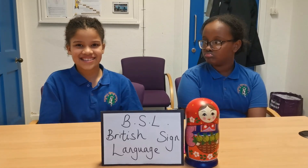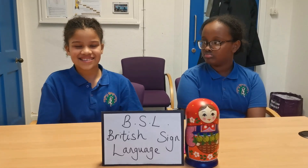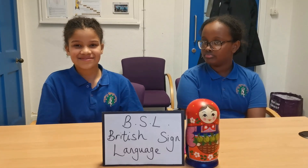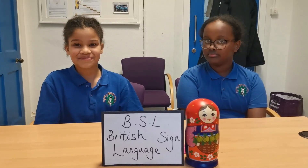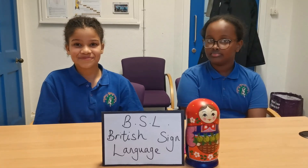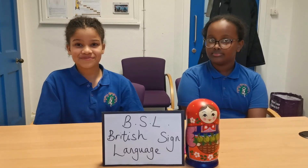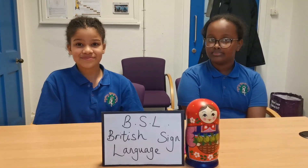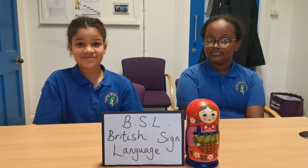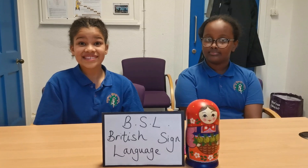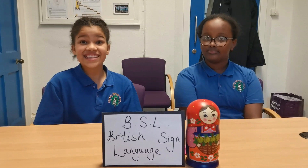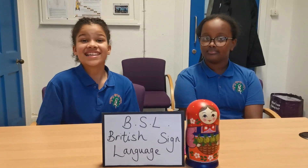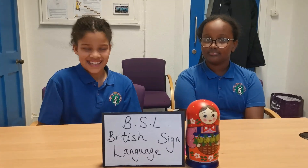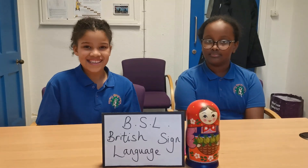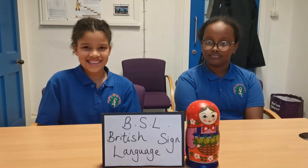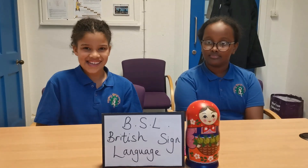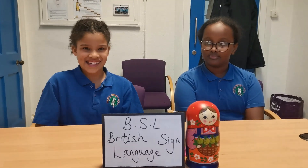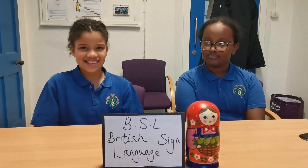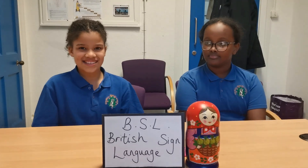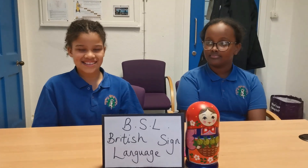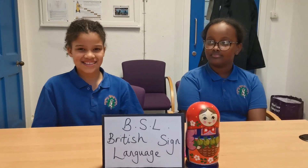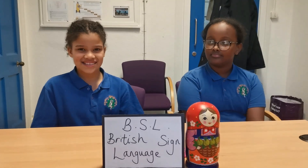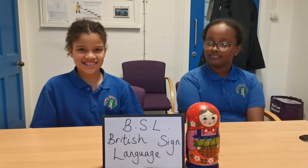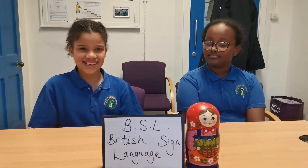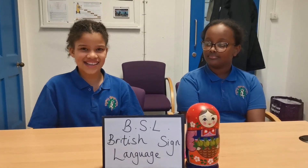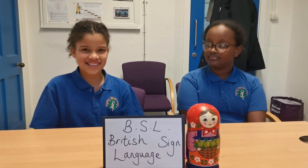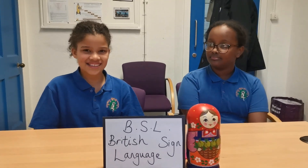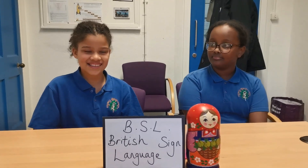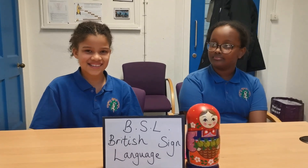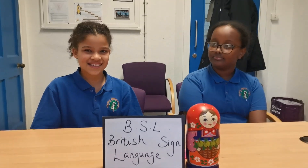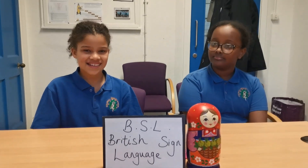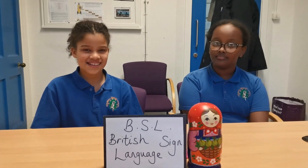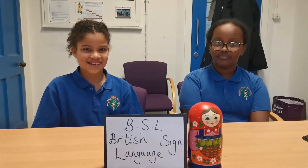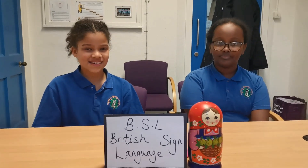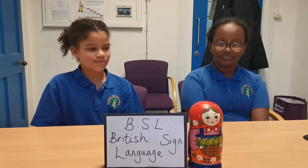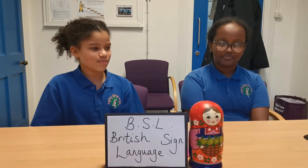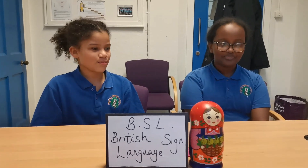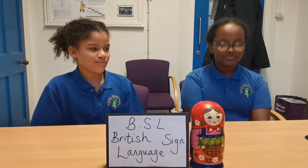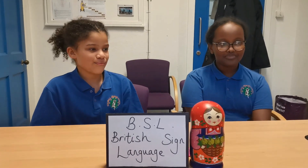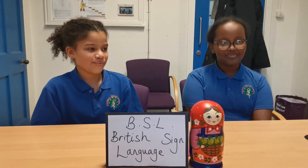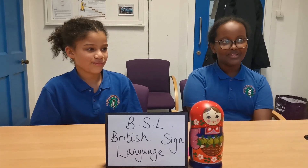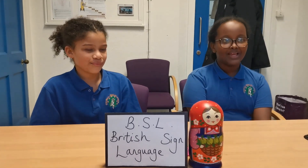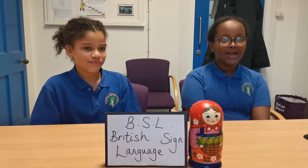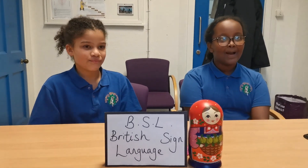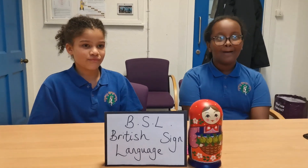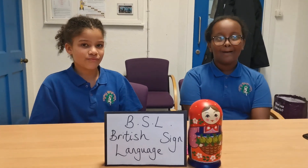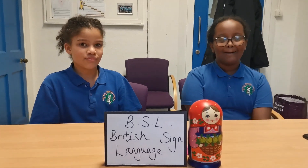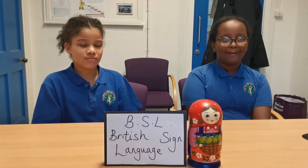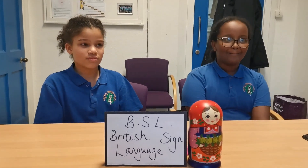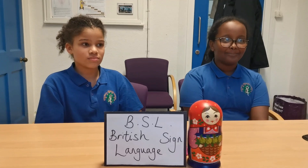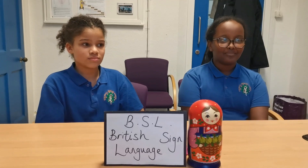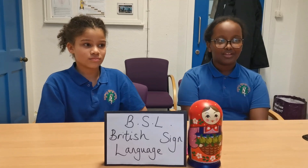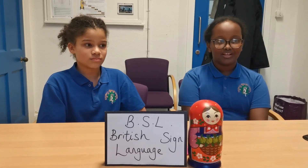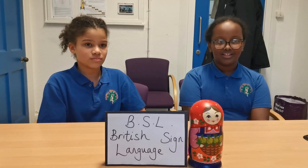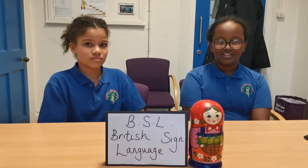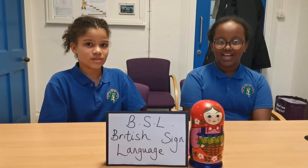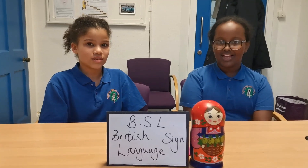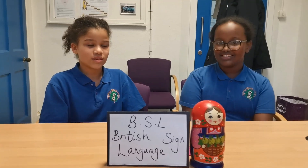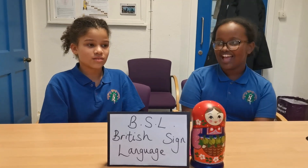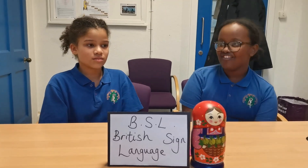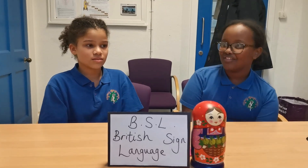you can tell your mum what people are saying Yeah. and your dad. Yeah. That's great. Haala, do you have any other questions for Niamh? Has there ever